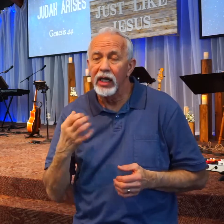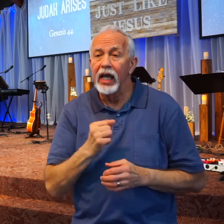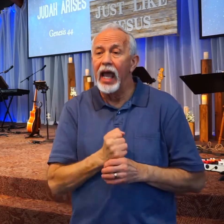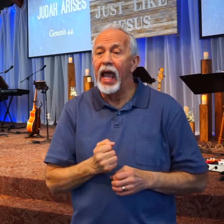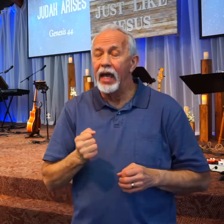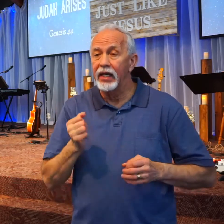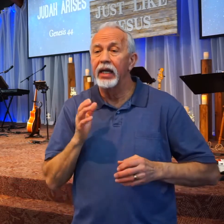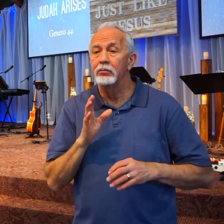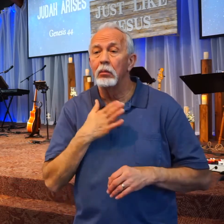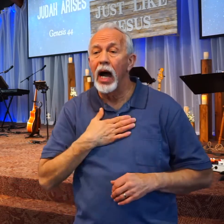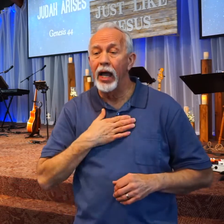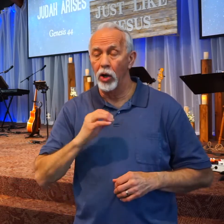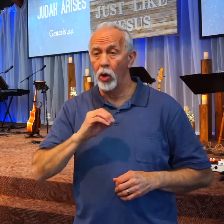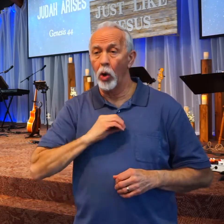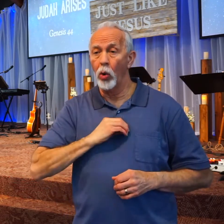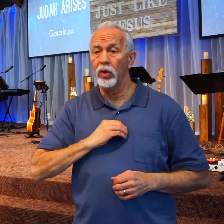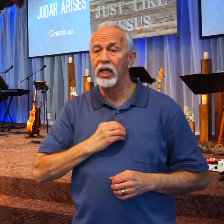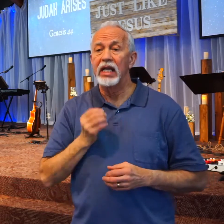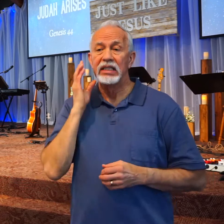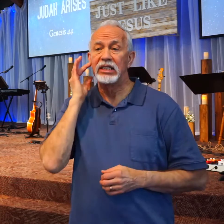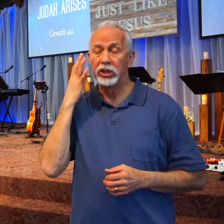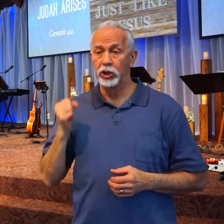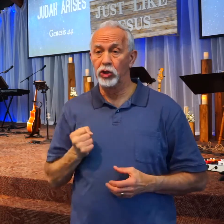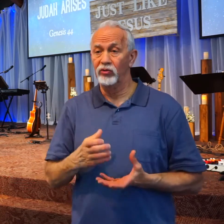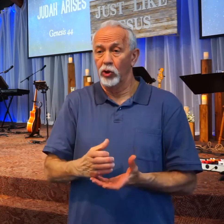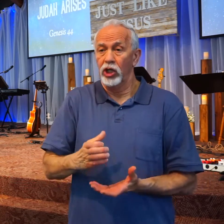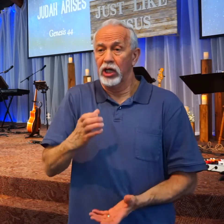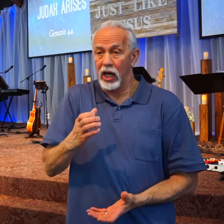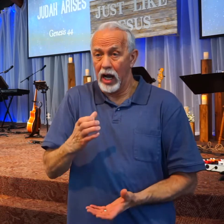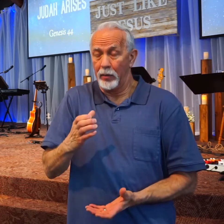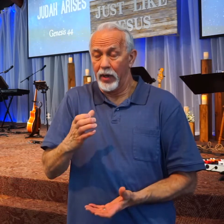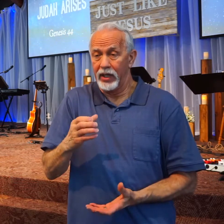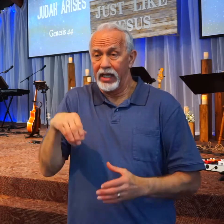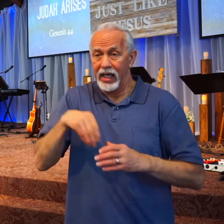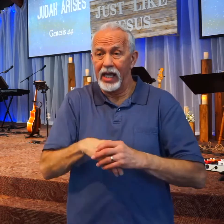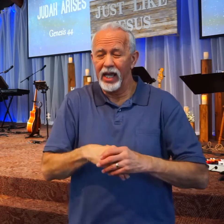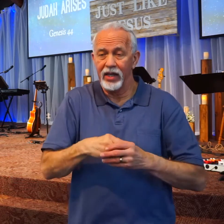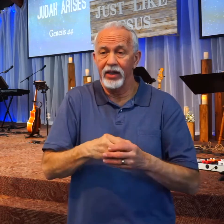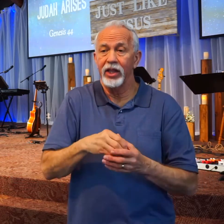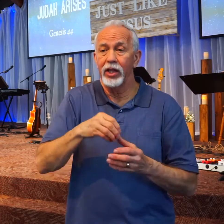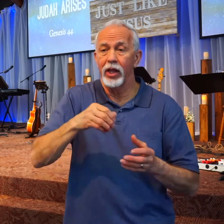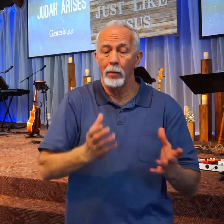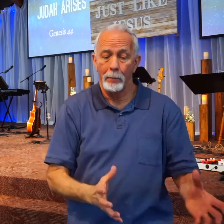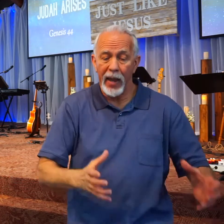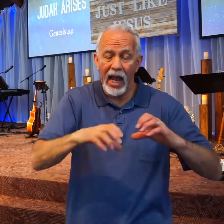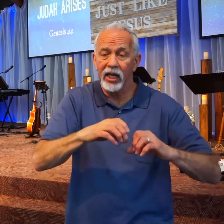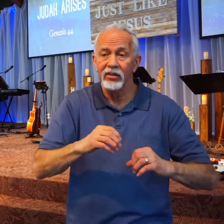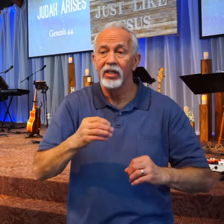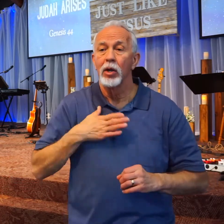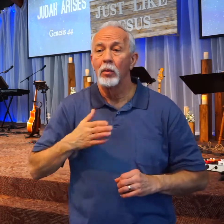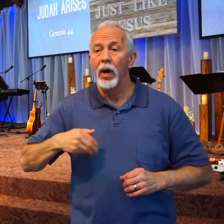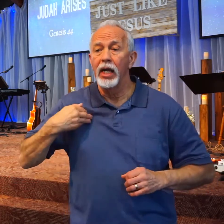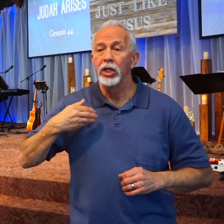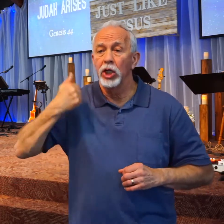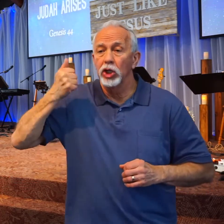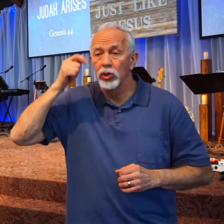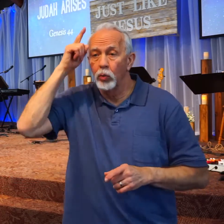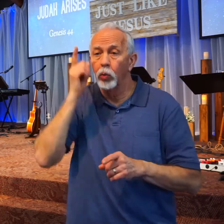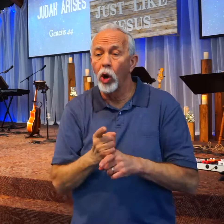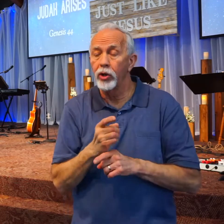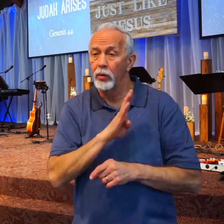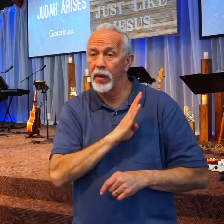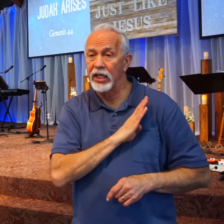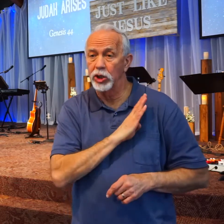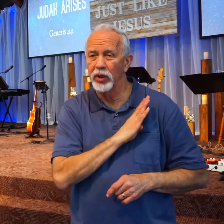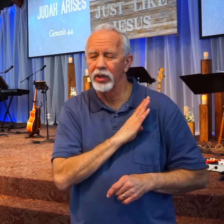own silver cup, Joseph's own silver cup, in the bag of his youngest brother, Benjamin. And so Joseph sent them